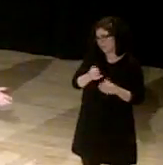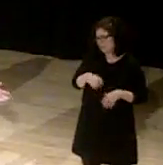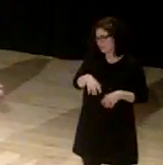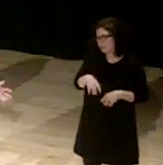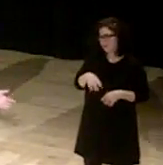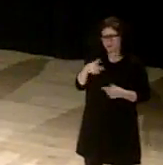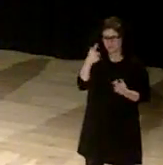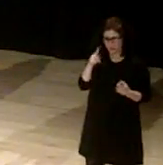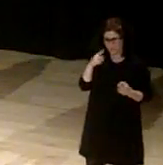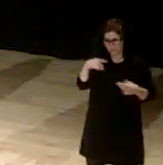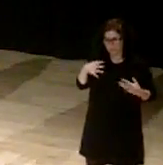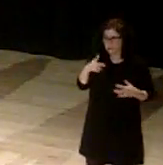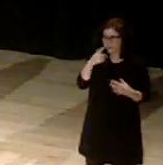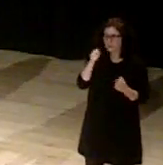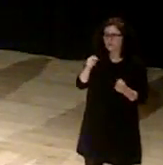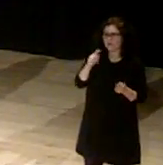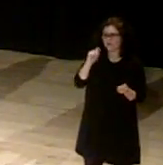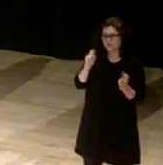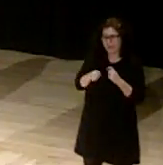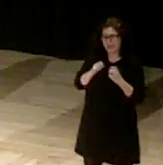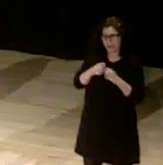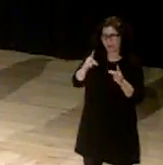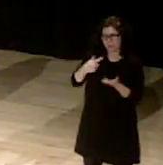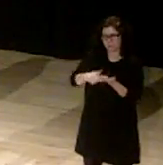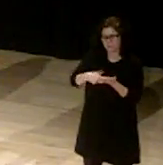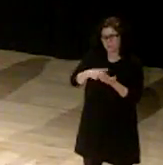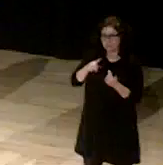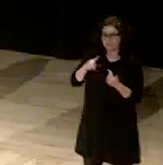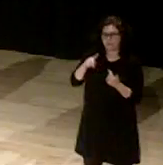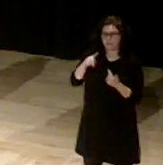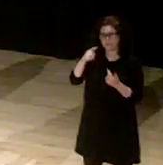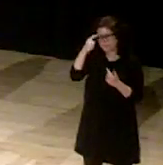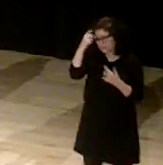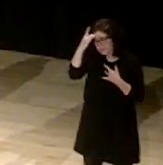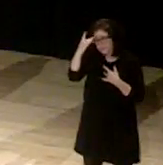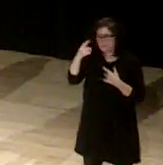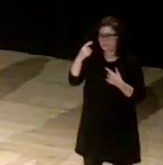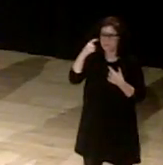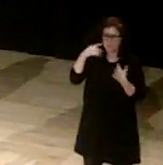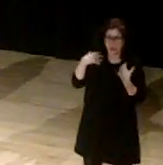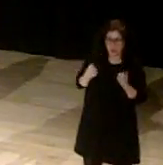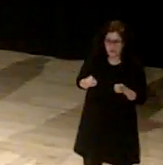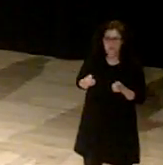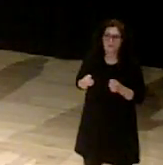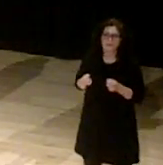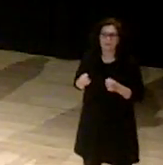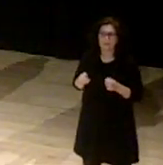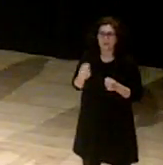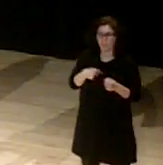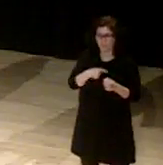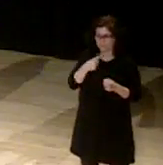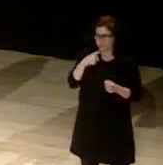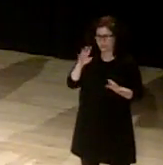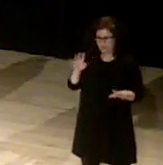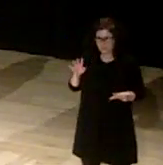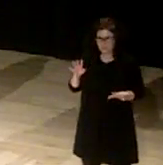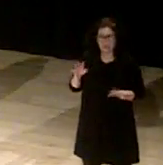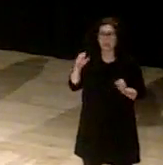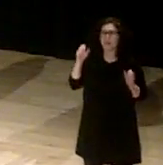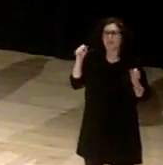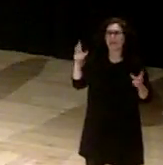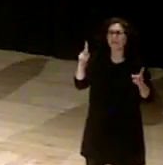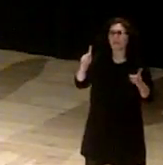an attempt to try and change the conversation around mental health and mental illness. We were basically saying, there's a narrative out